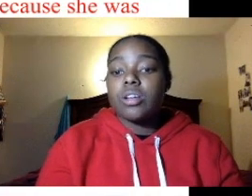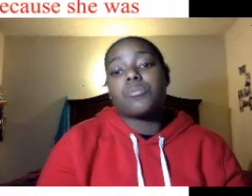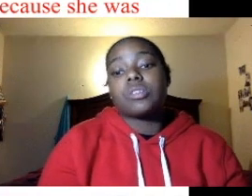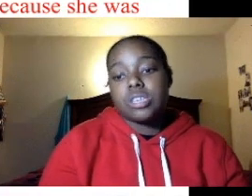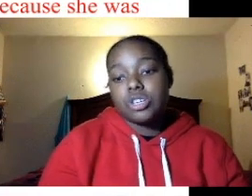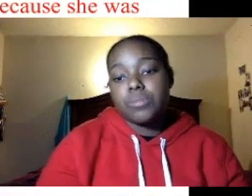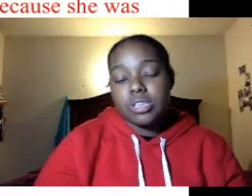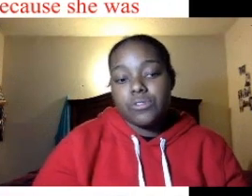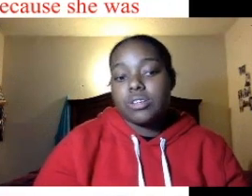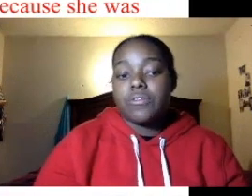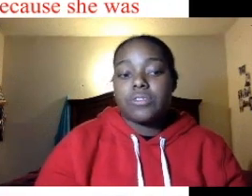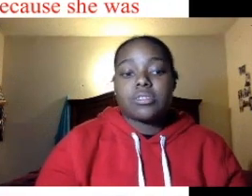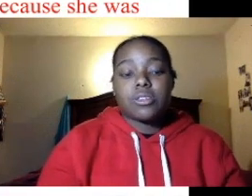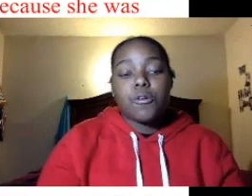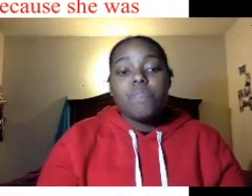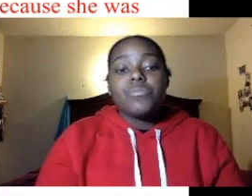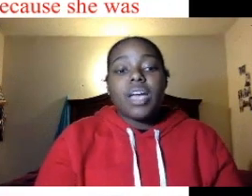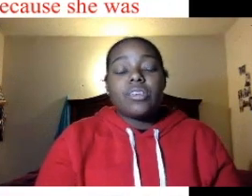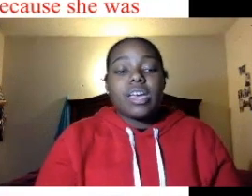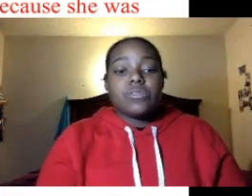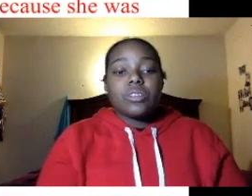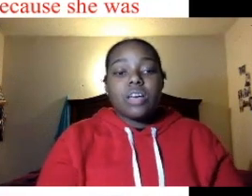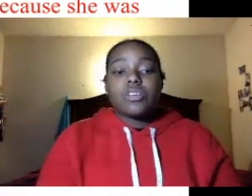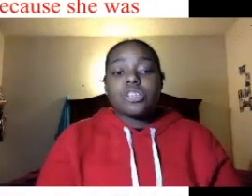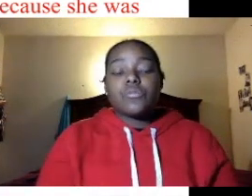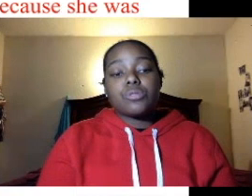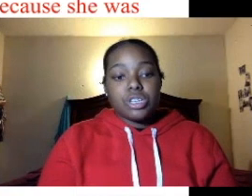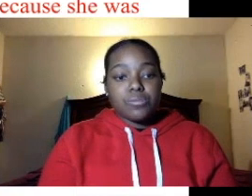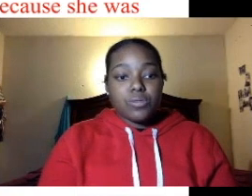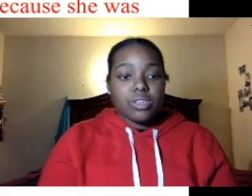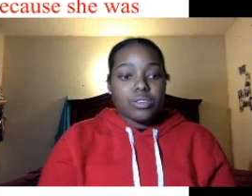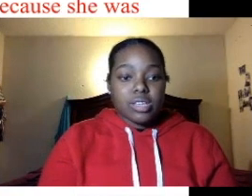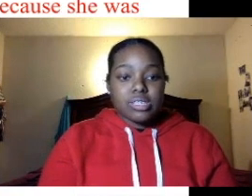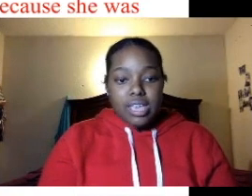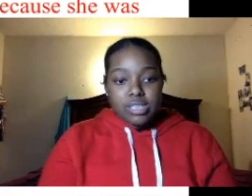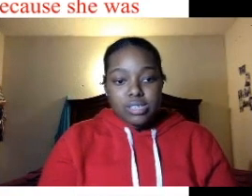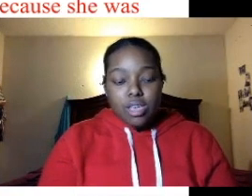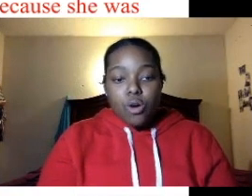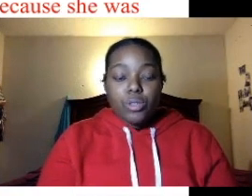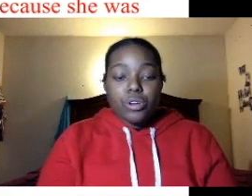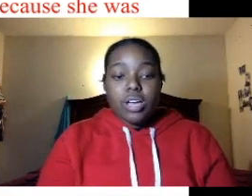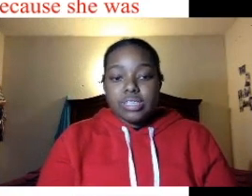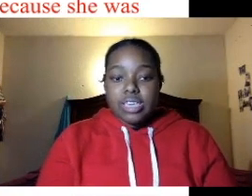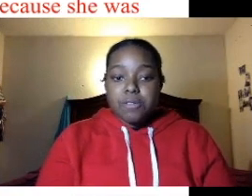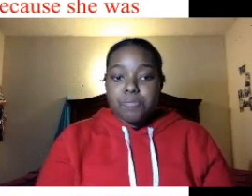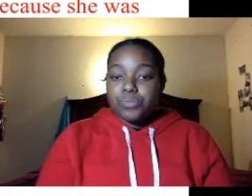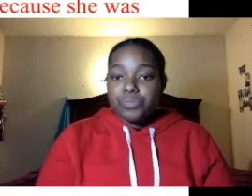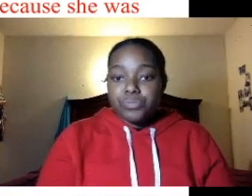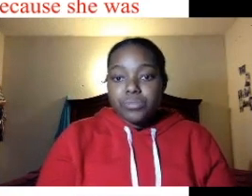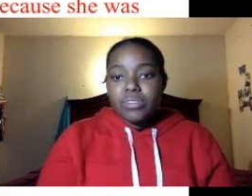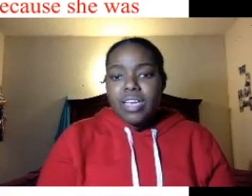they were unable to teach her because of her deafness. At the age of 11, she moved to the United States with her